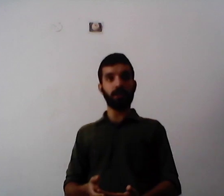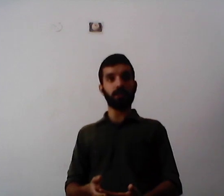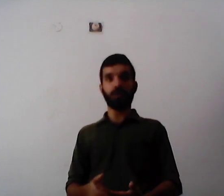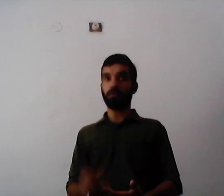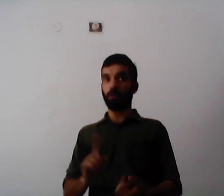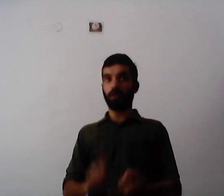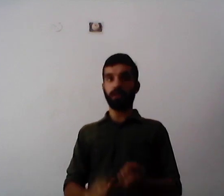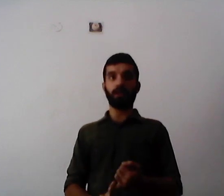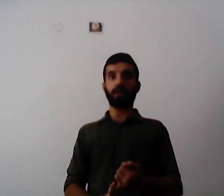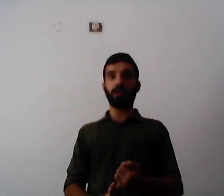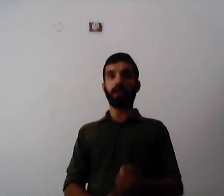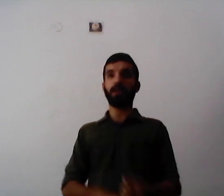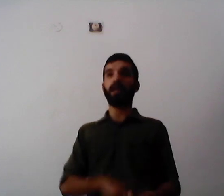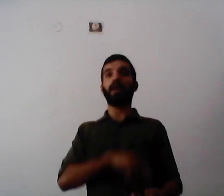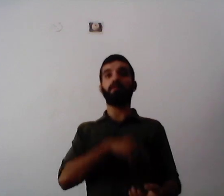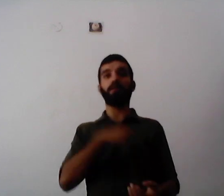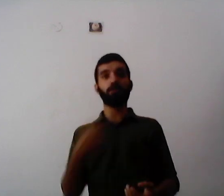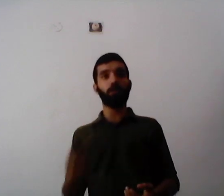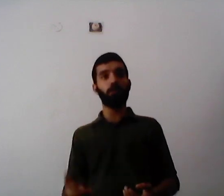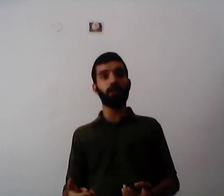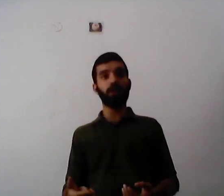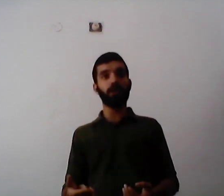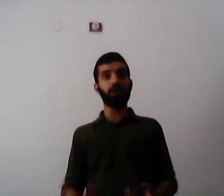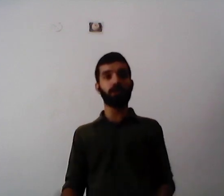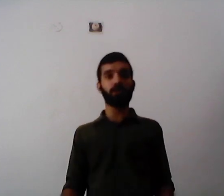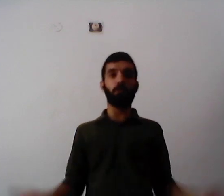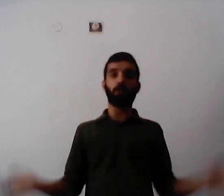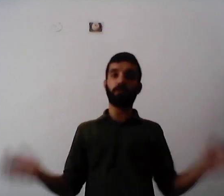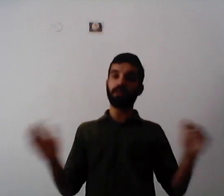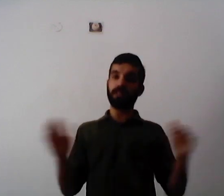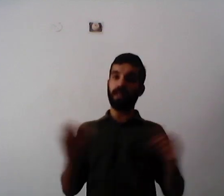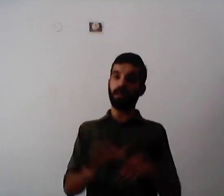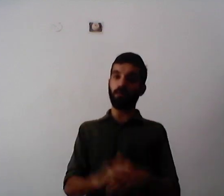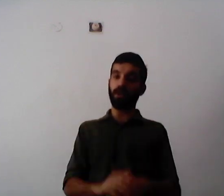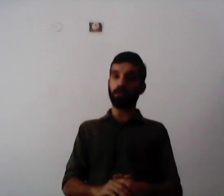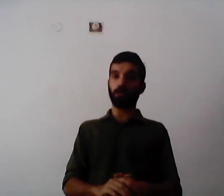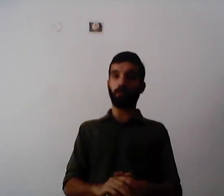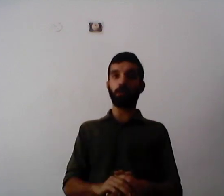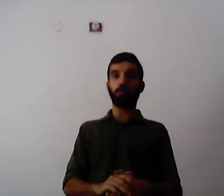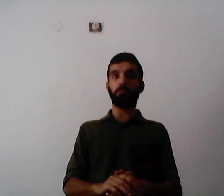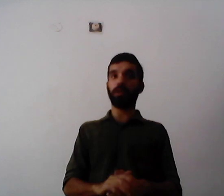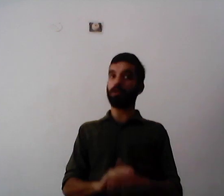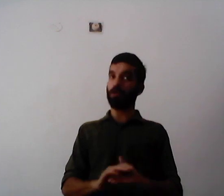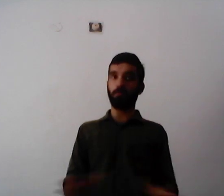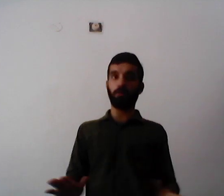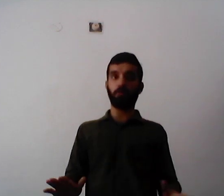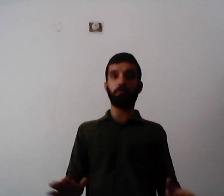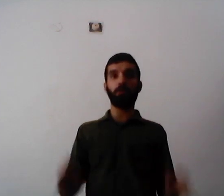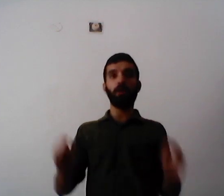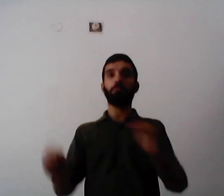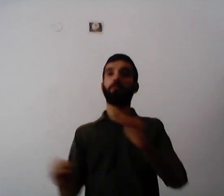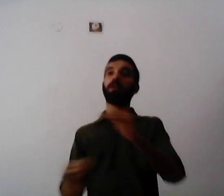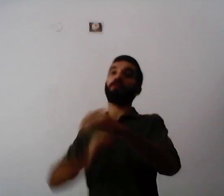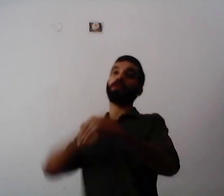increases. We already studied that. And when solubility increases, more of this air will dissolve in your blood, no problem. But when you